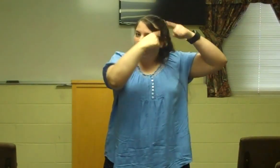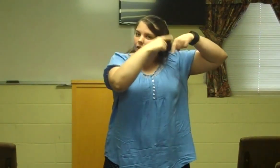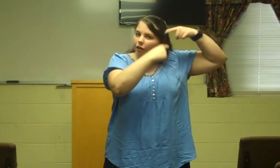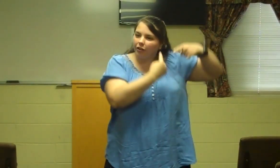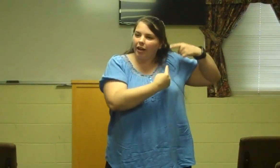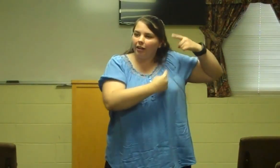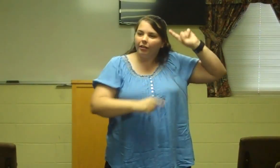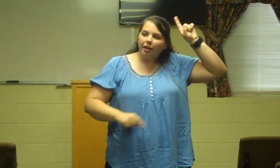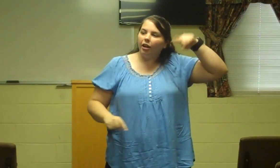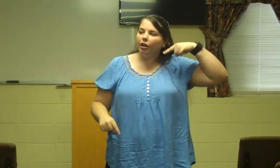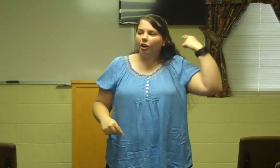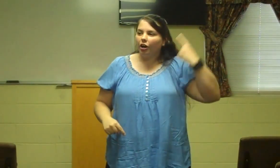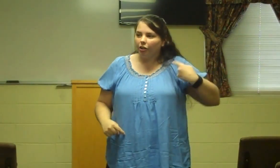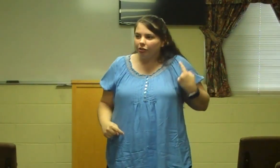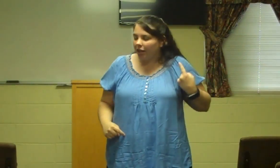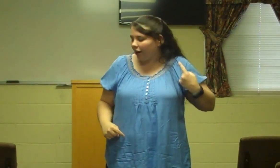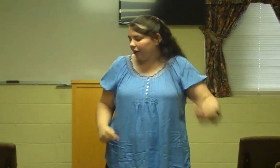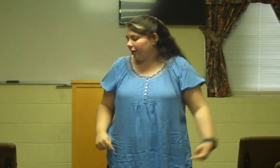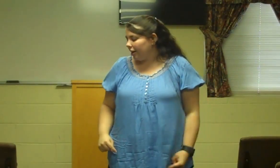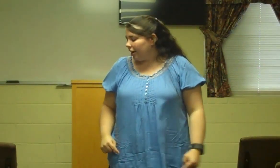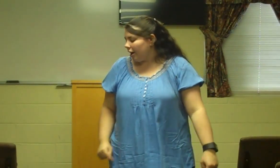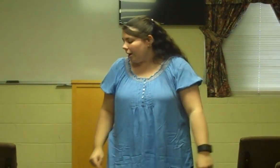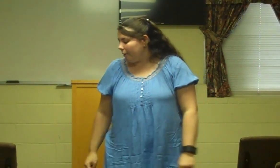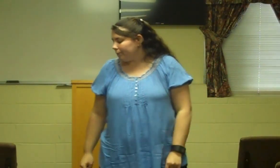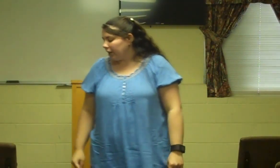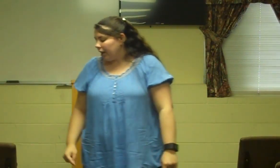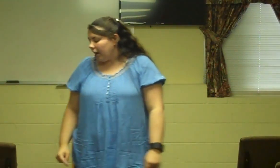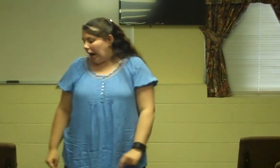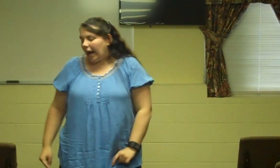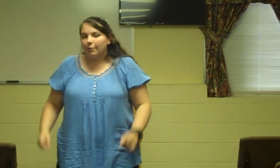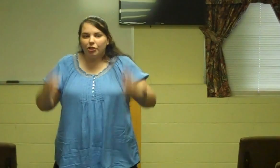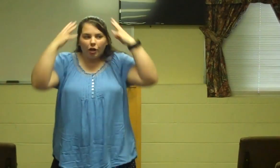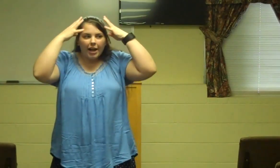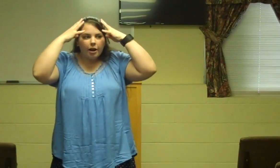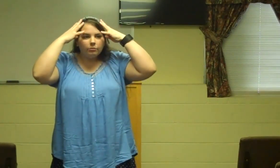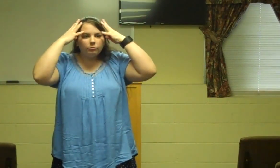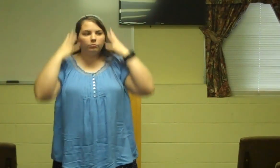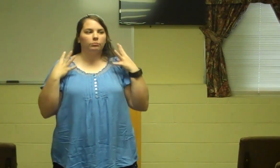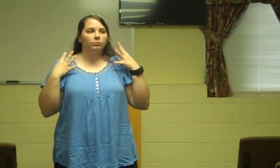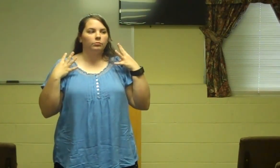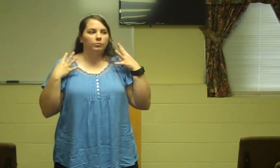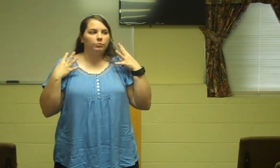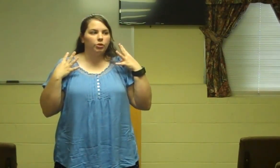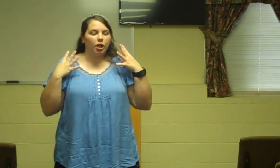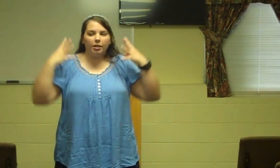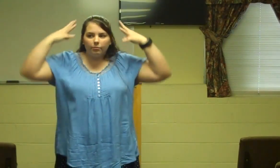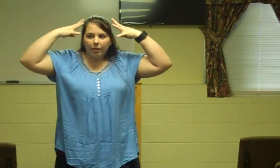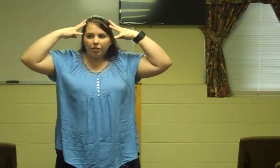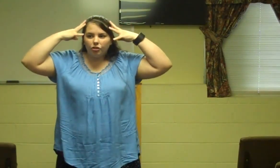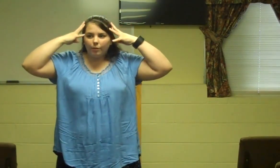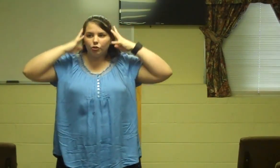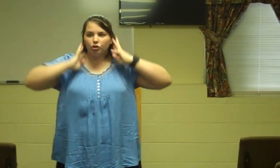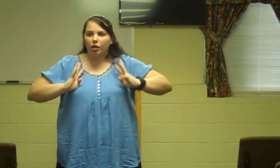it on the curling iron. Curled hair. It could be straight hair. Straight, like it just comes straight